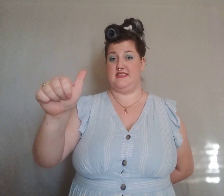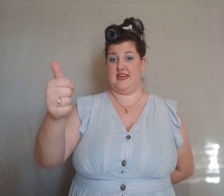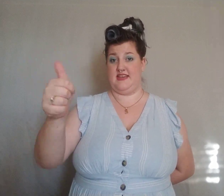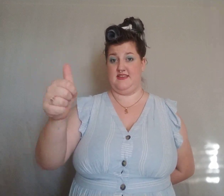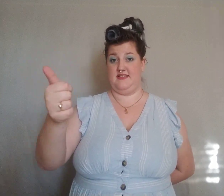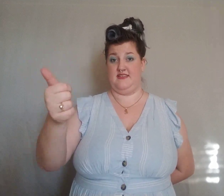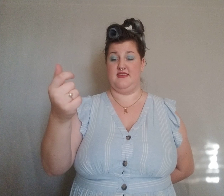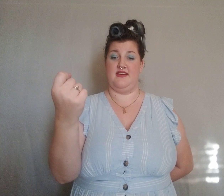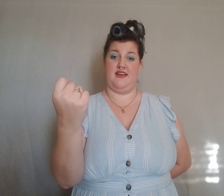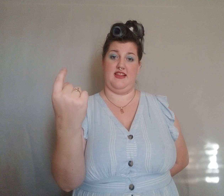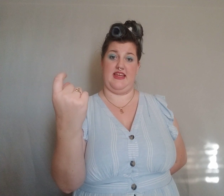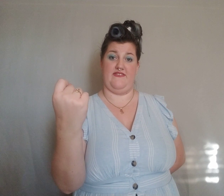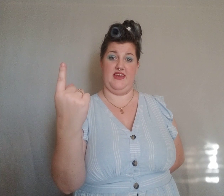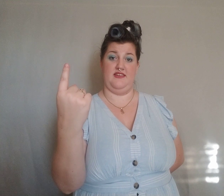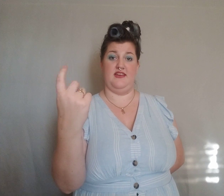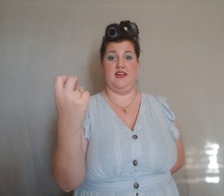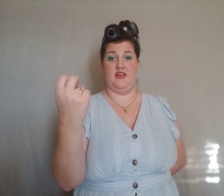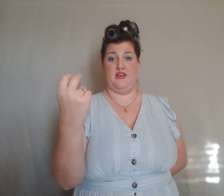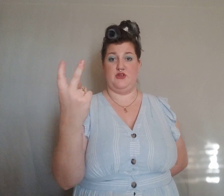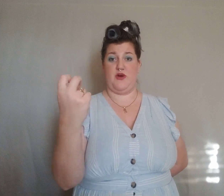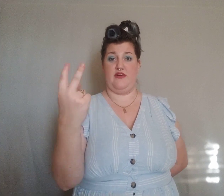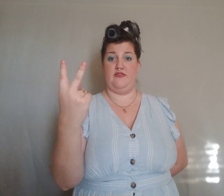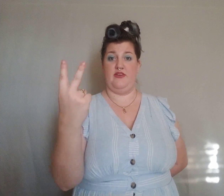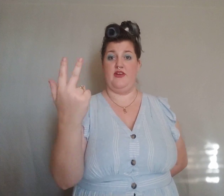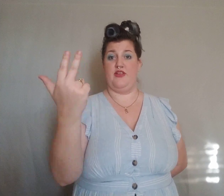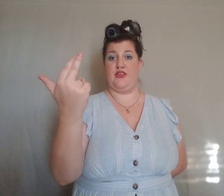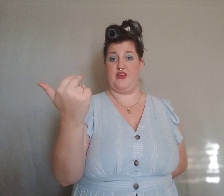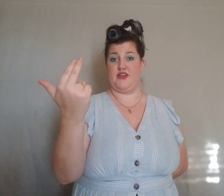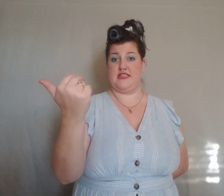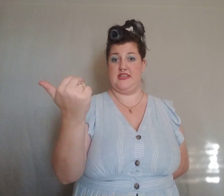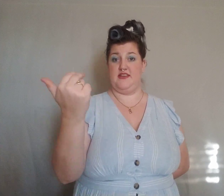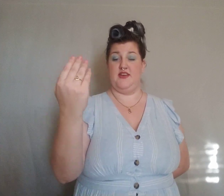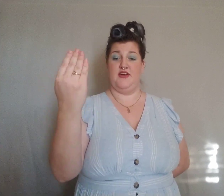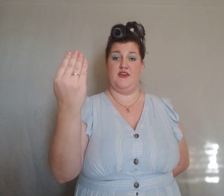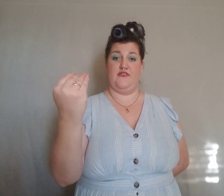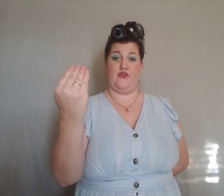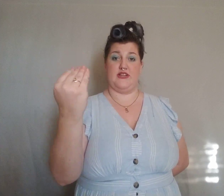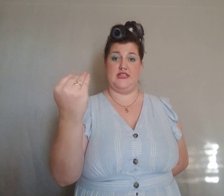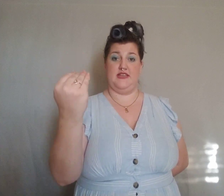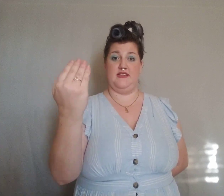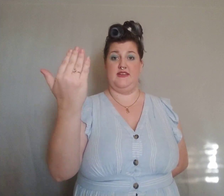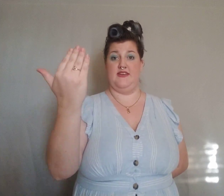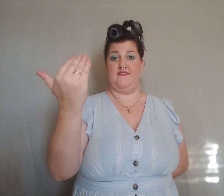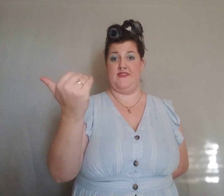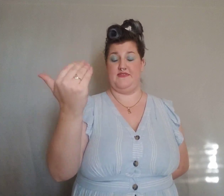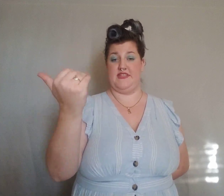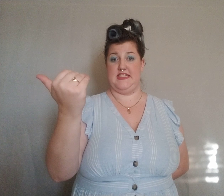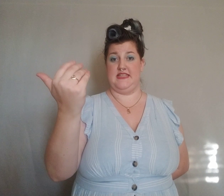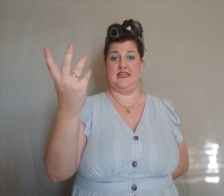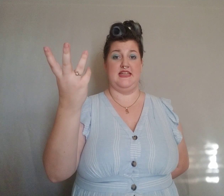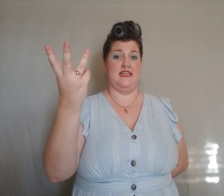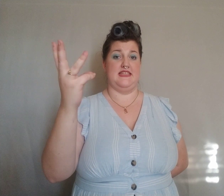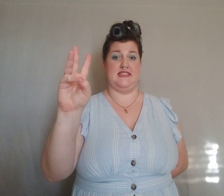10, 11, 12, 13, 14, 15,